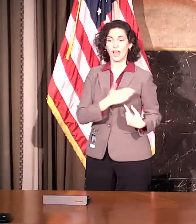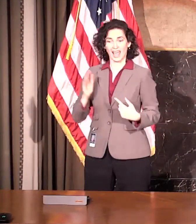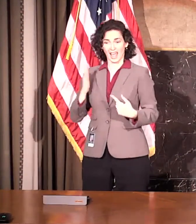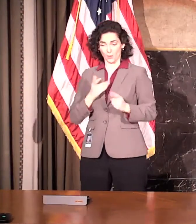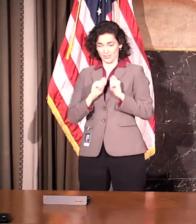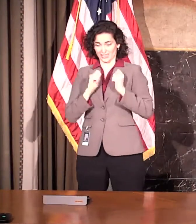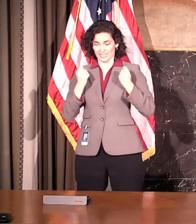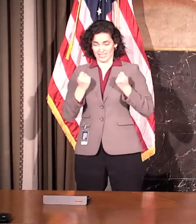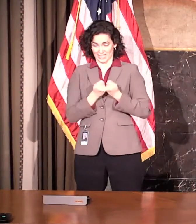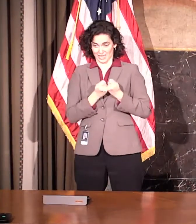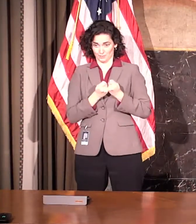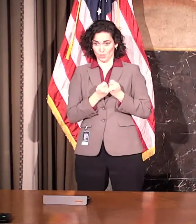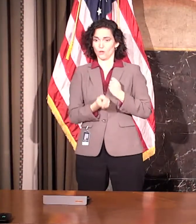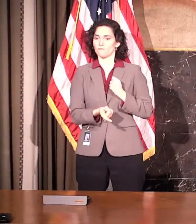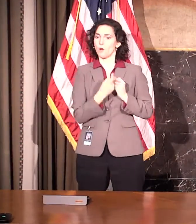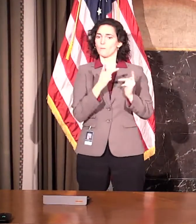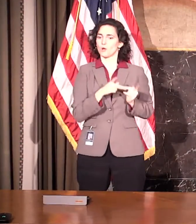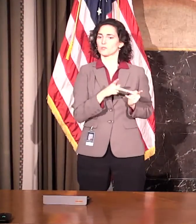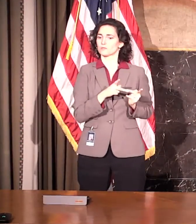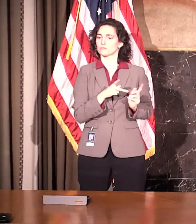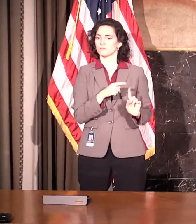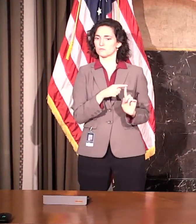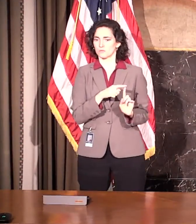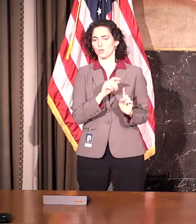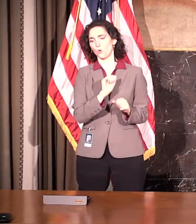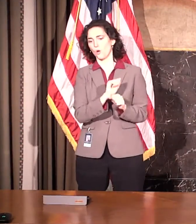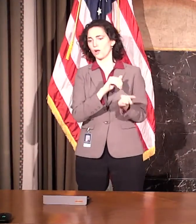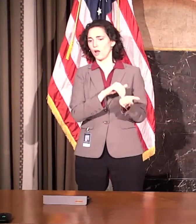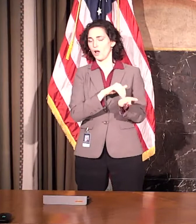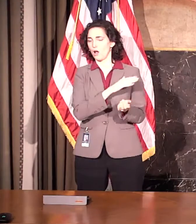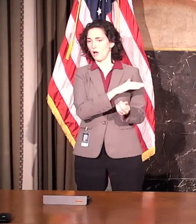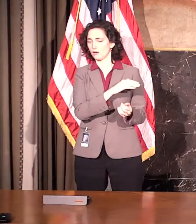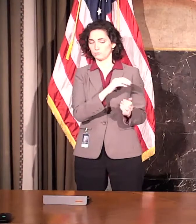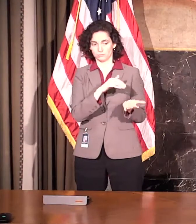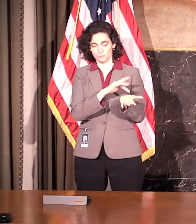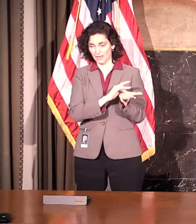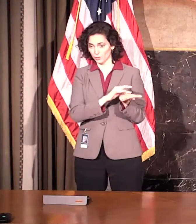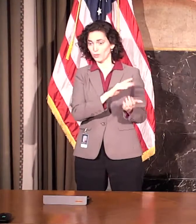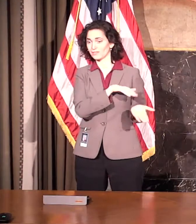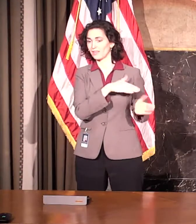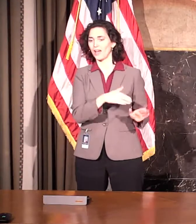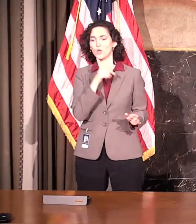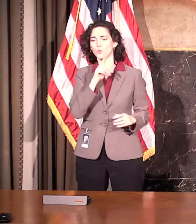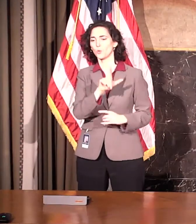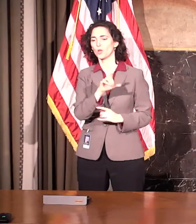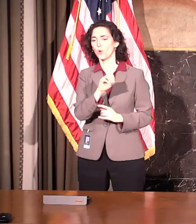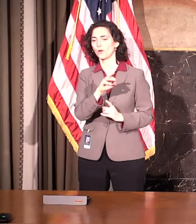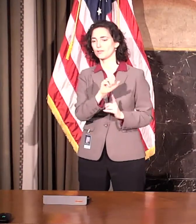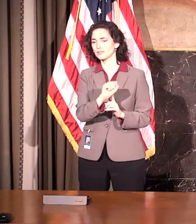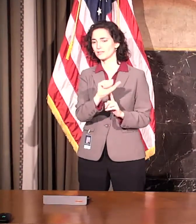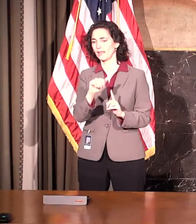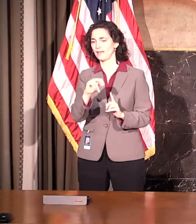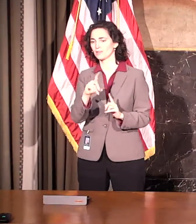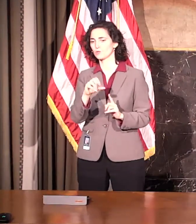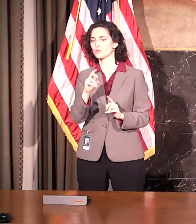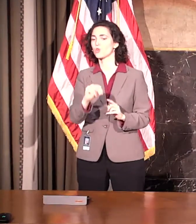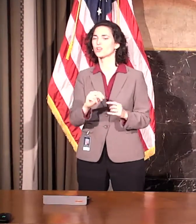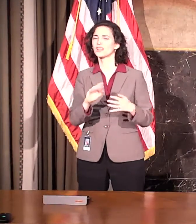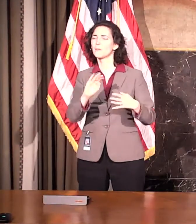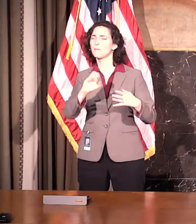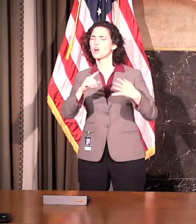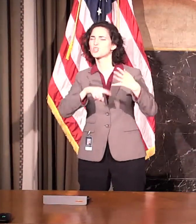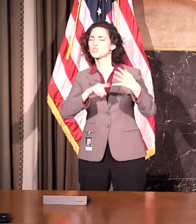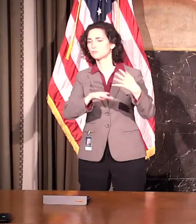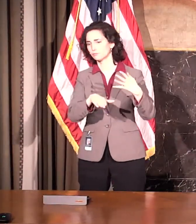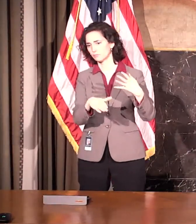team, Larice Anderson, at the end of March. So anything that we can do to ensure that we don't have to call any